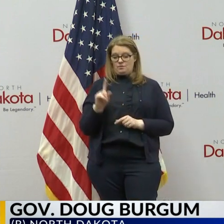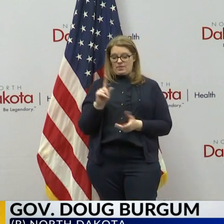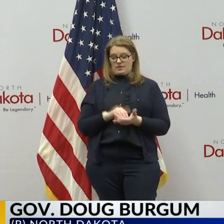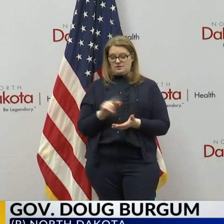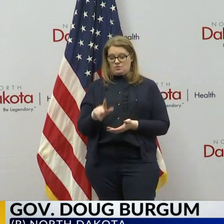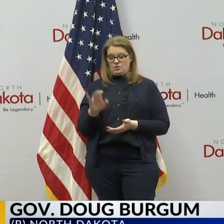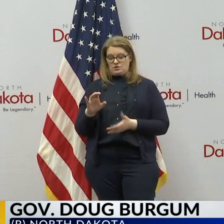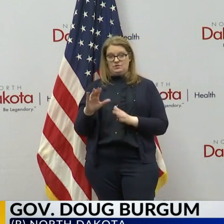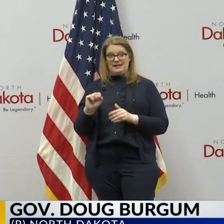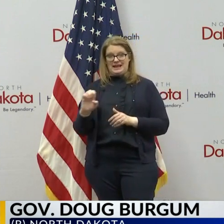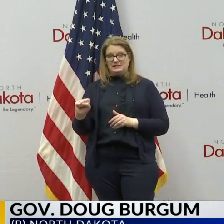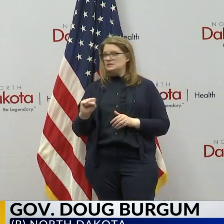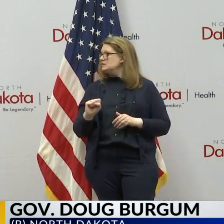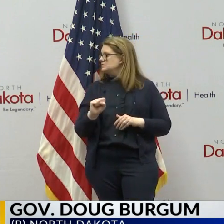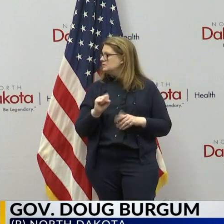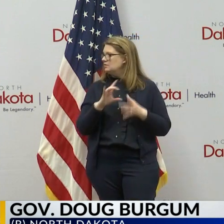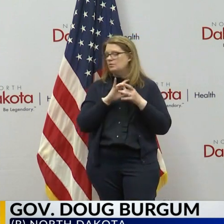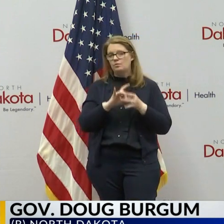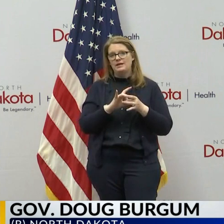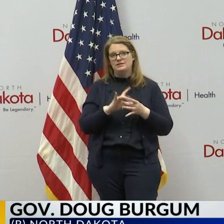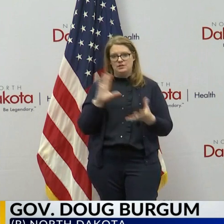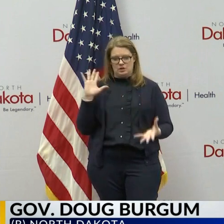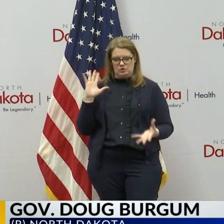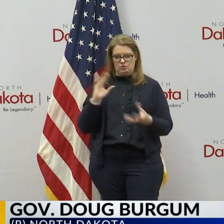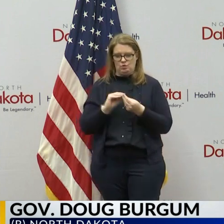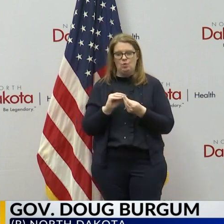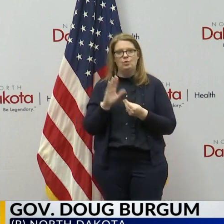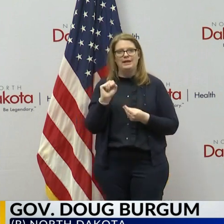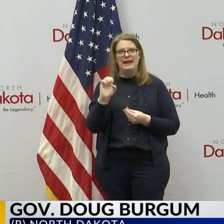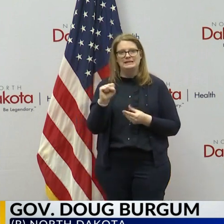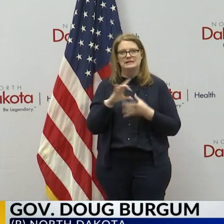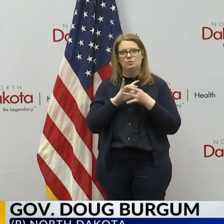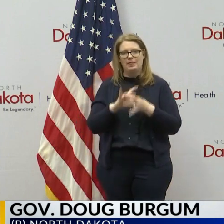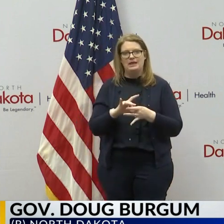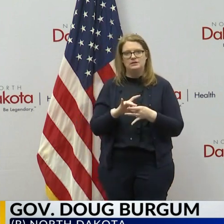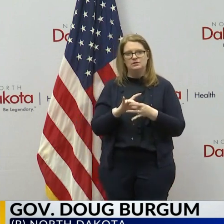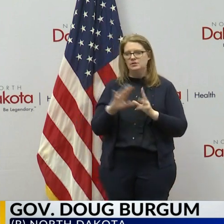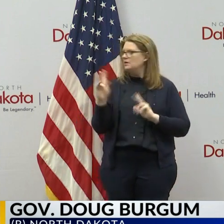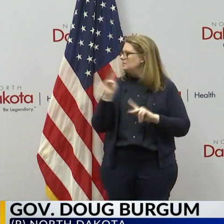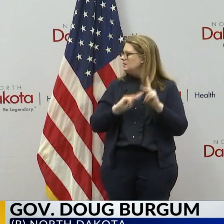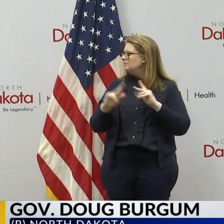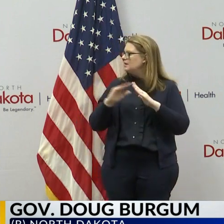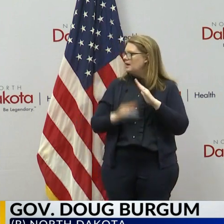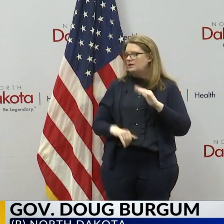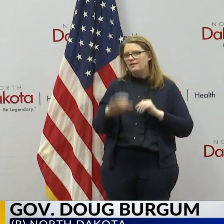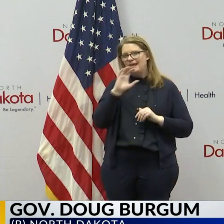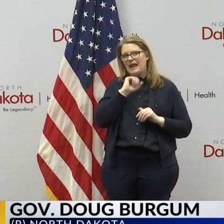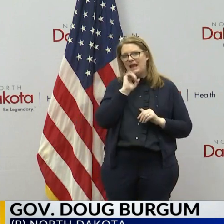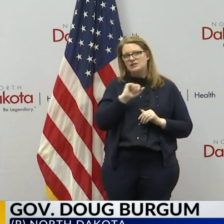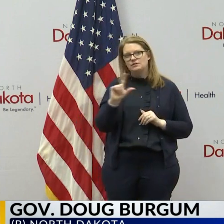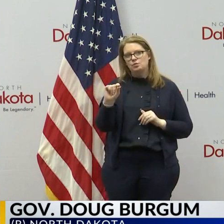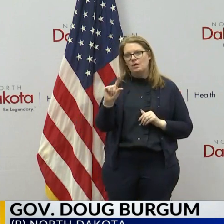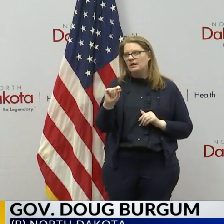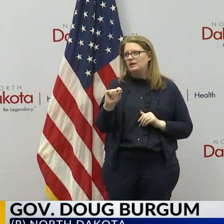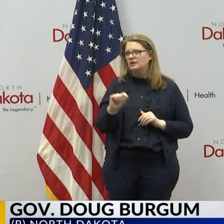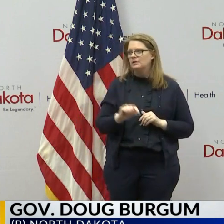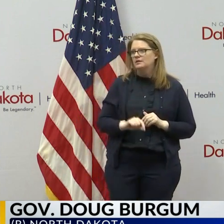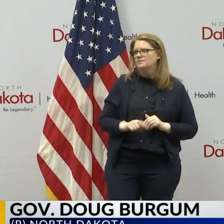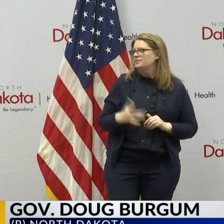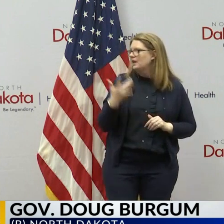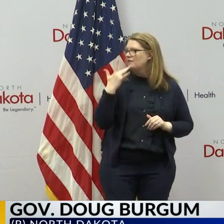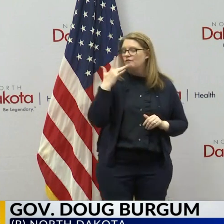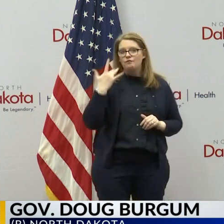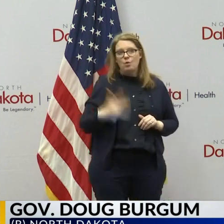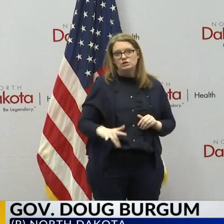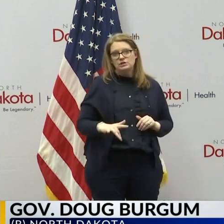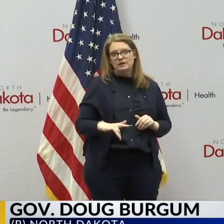are related to the cumulative cases that are related to people under the age of 20. Fortunately, we've only had a